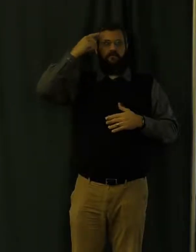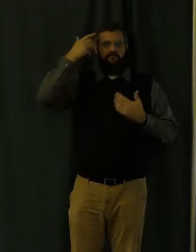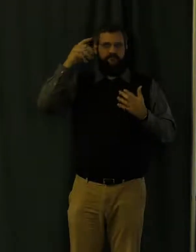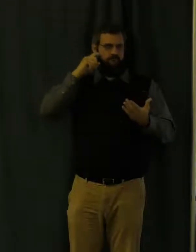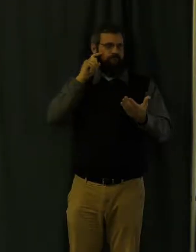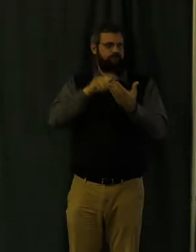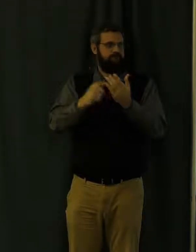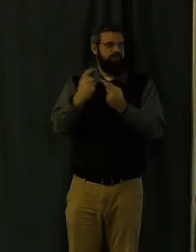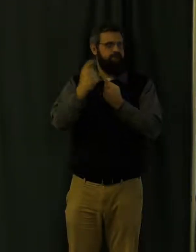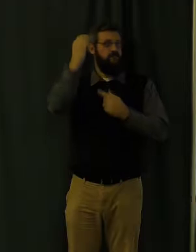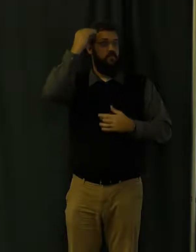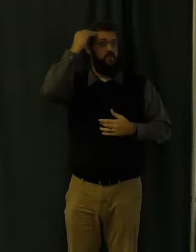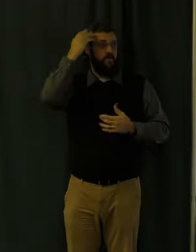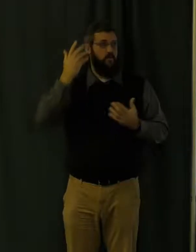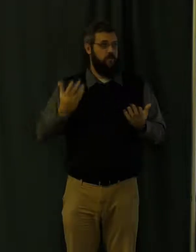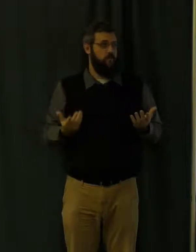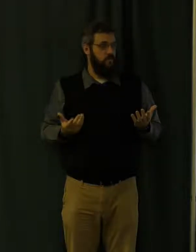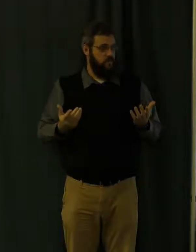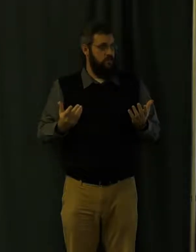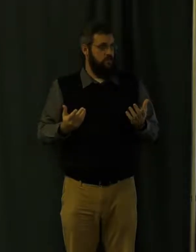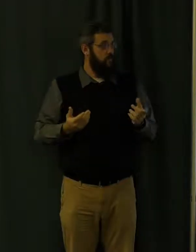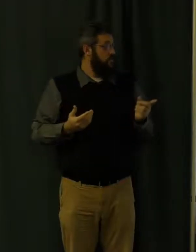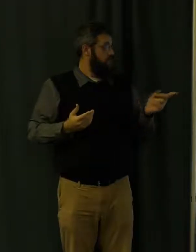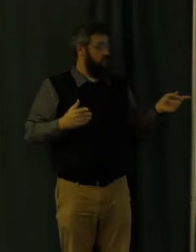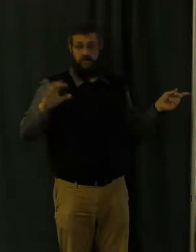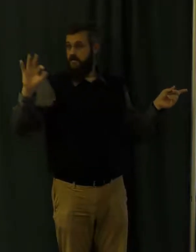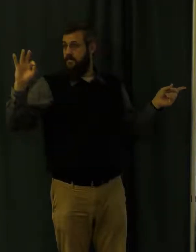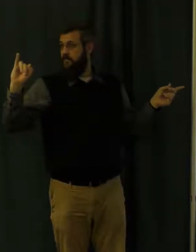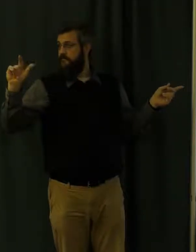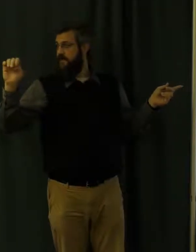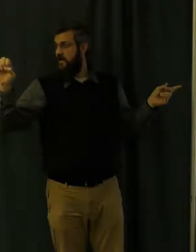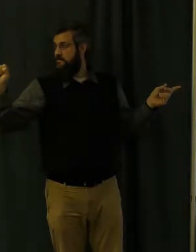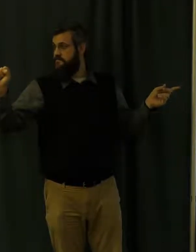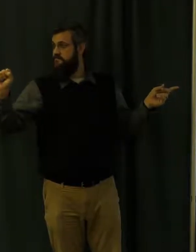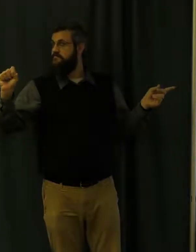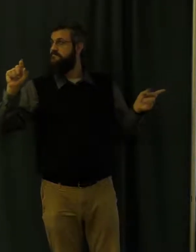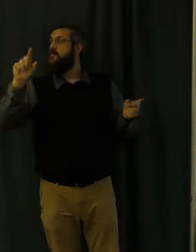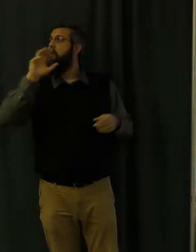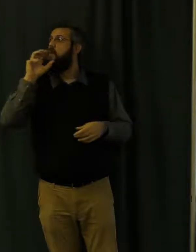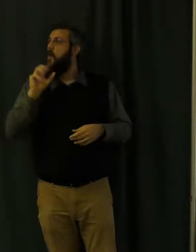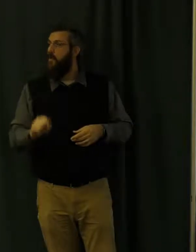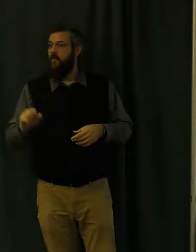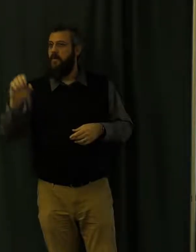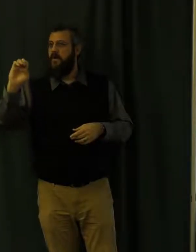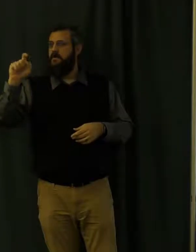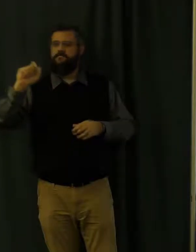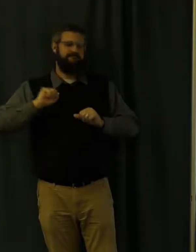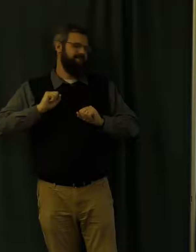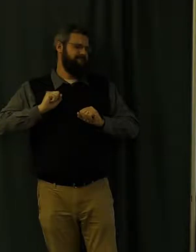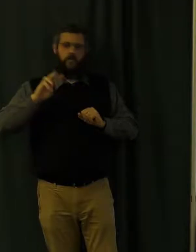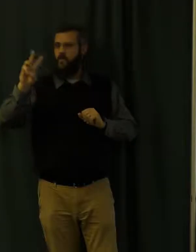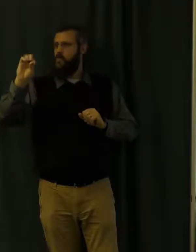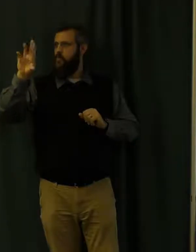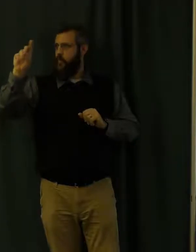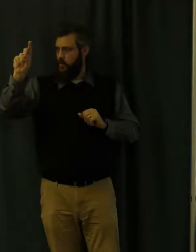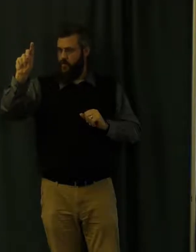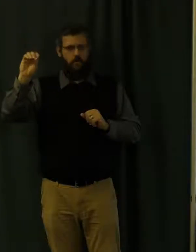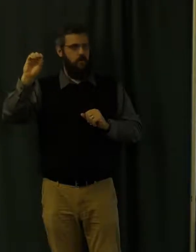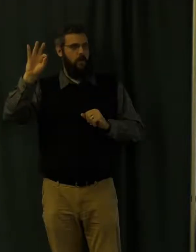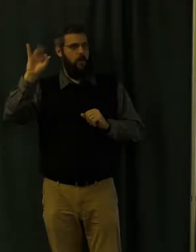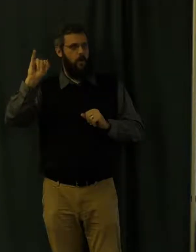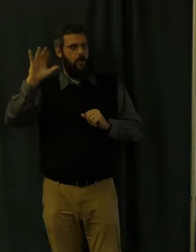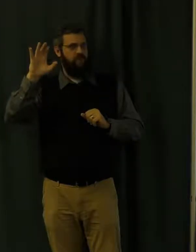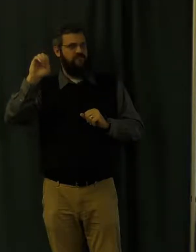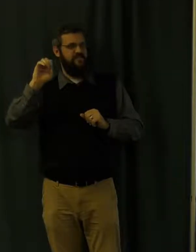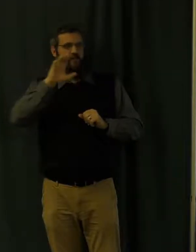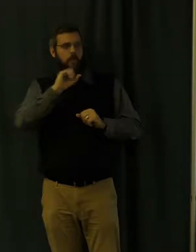okay? So, but these files here are actually old Excel files, and Word files. These are Office files. And I